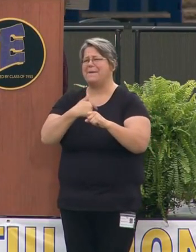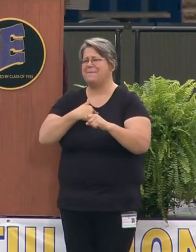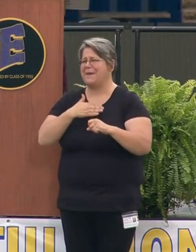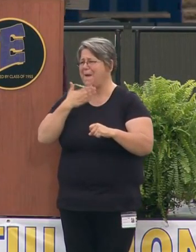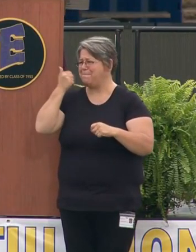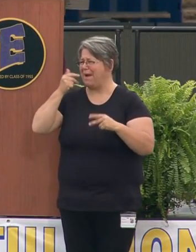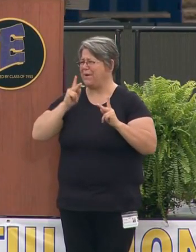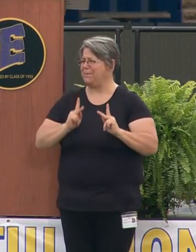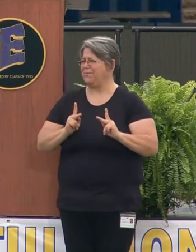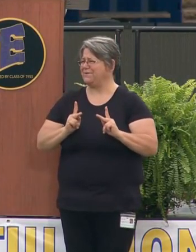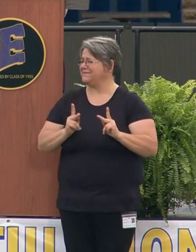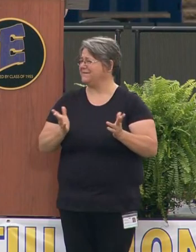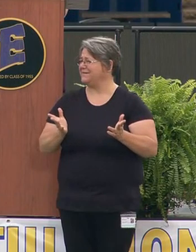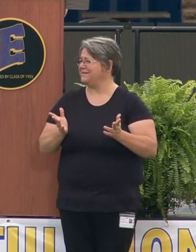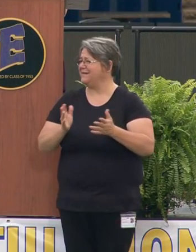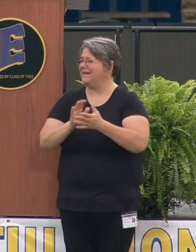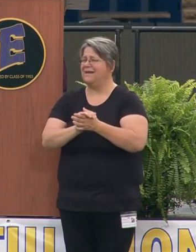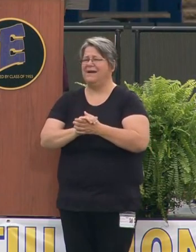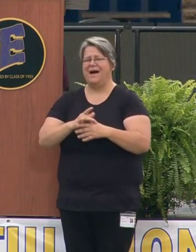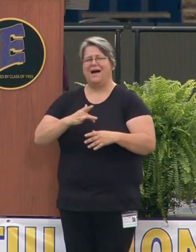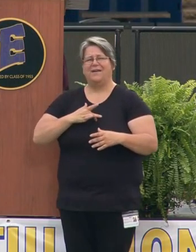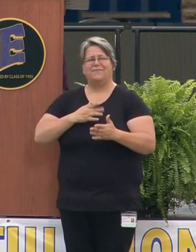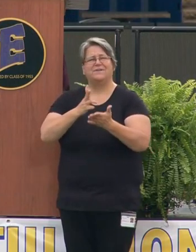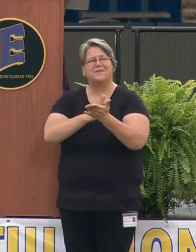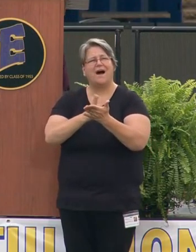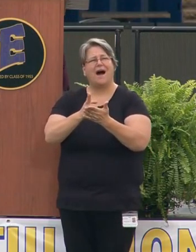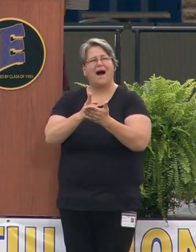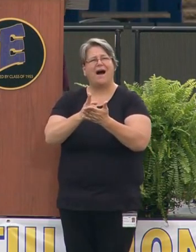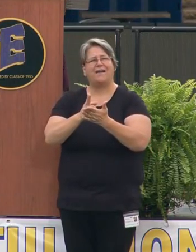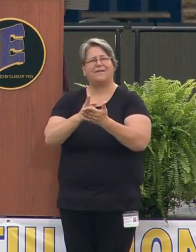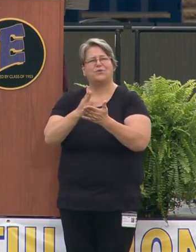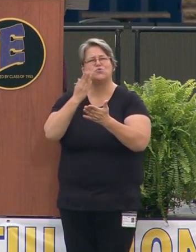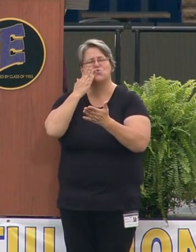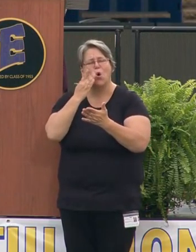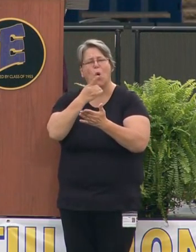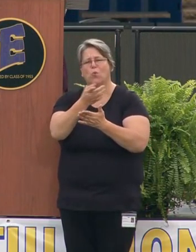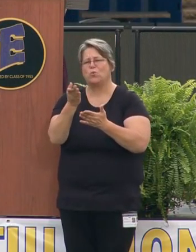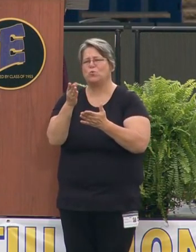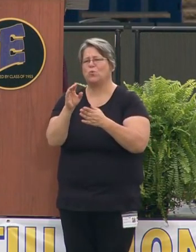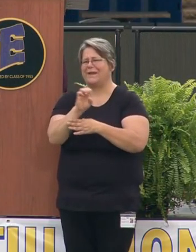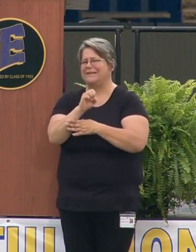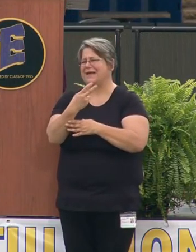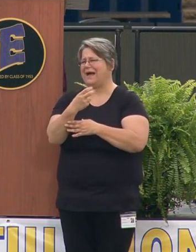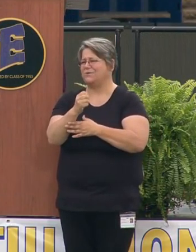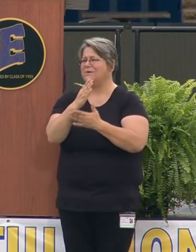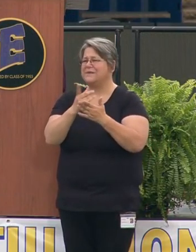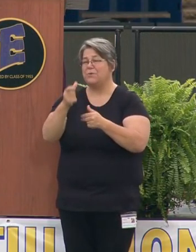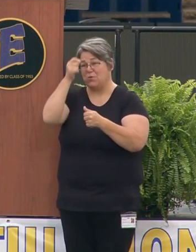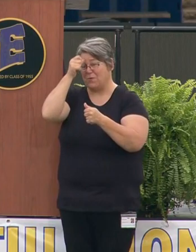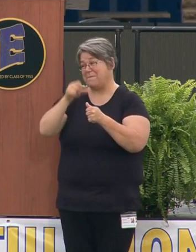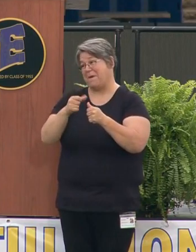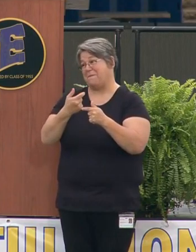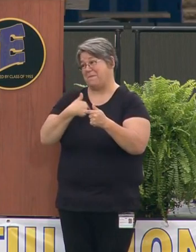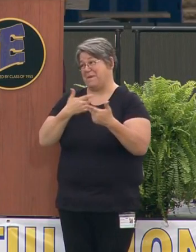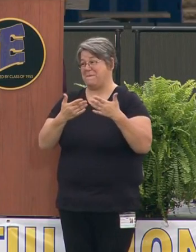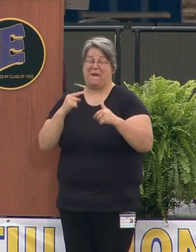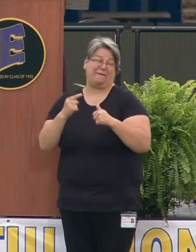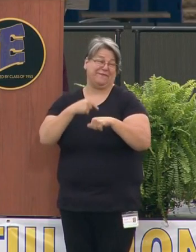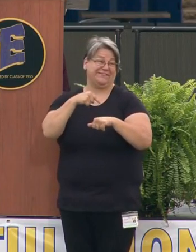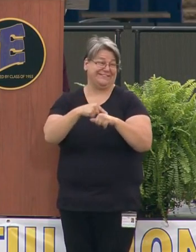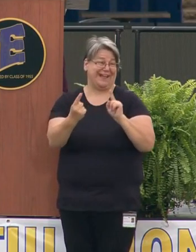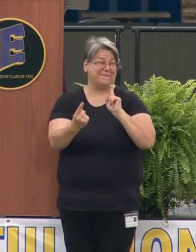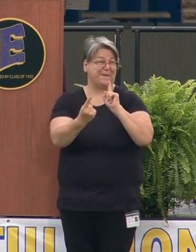of myself. It's a privilege to share space with you. Some of you may remember me from the first time